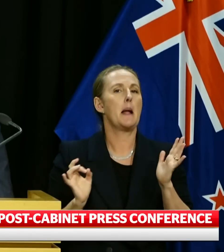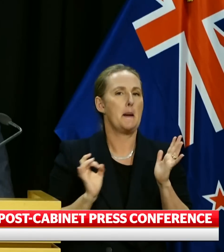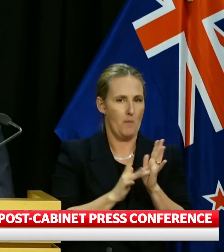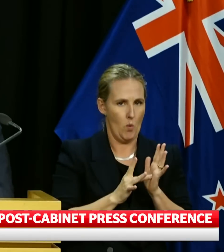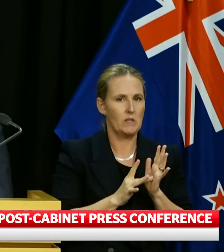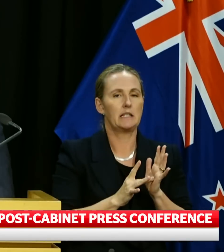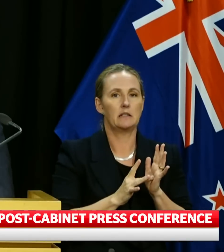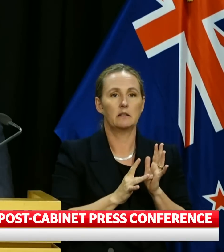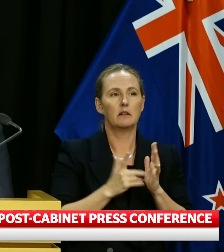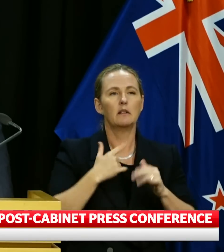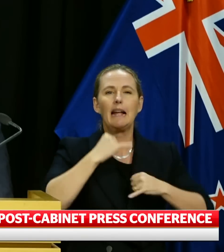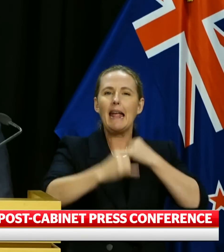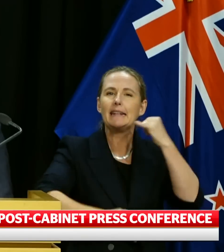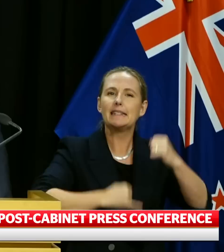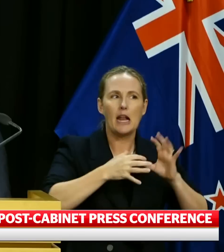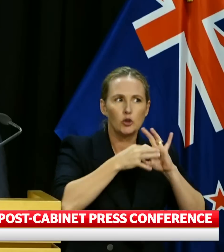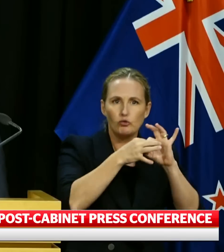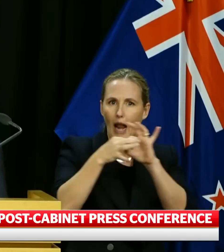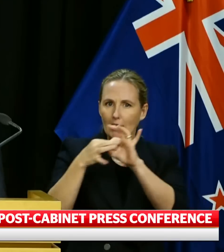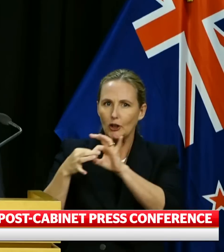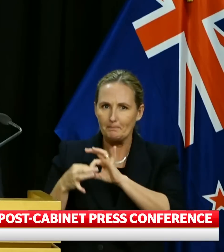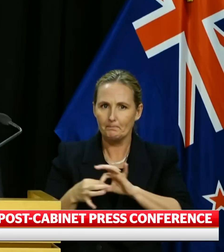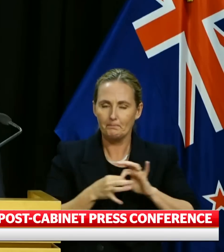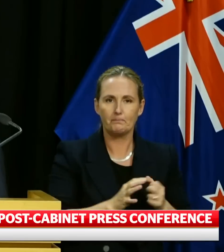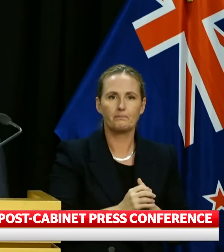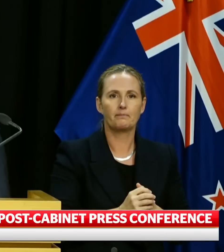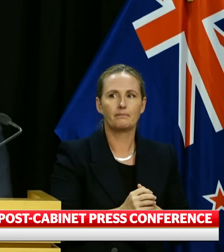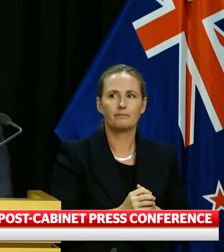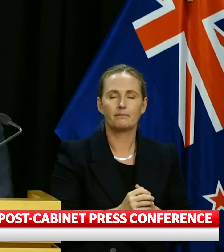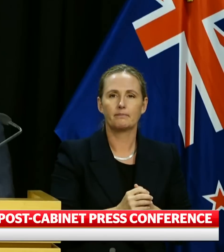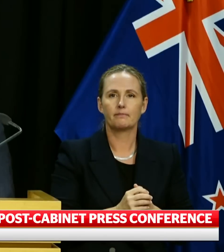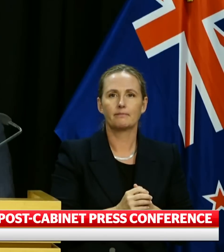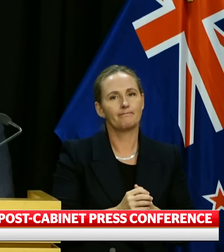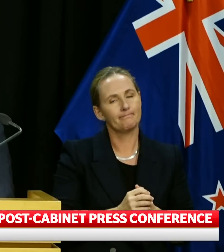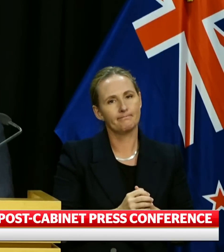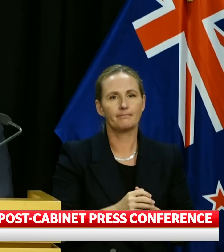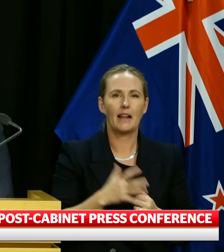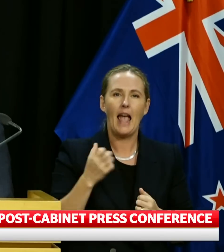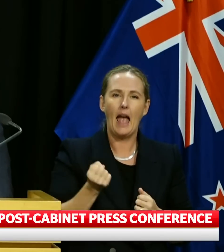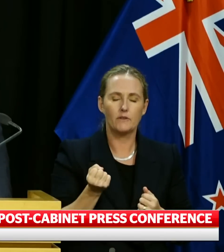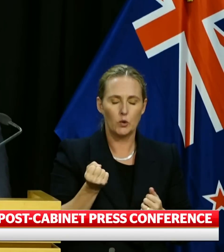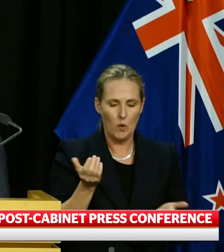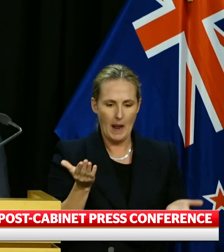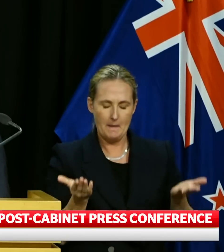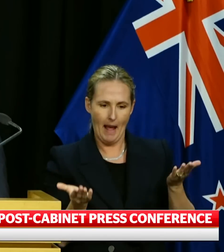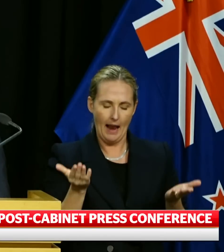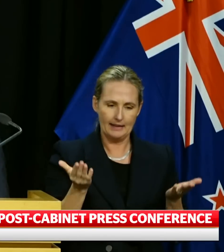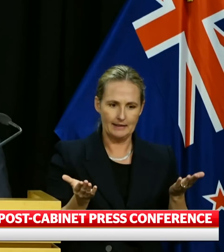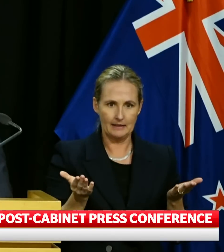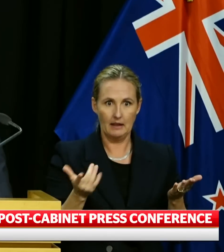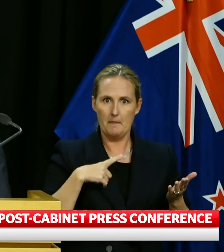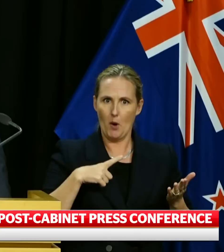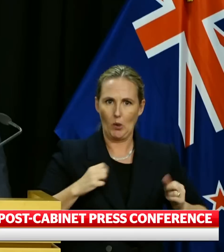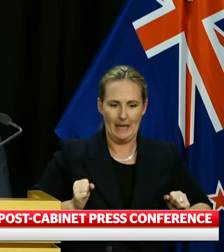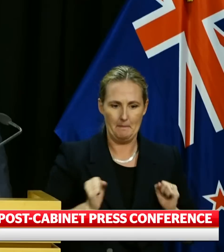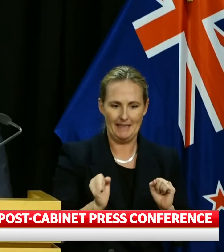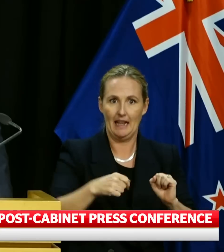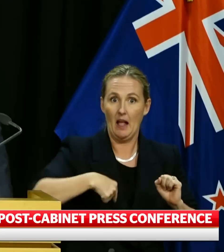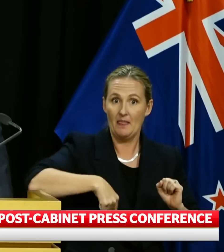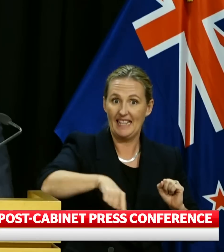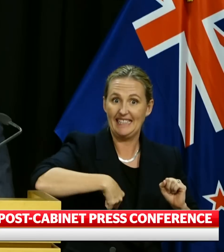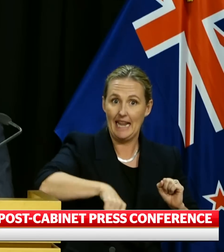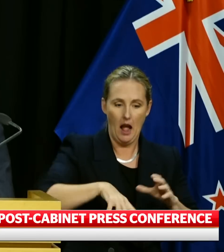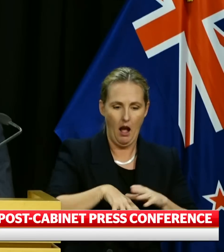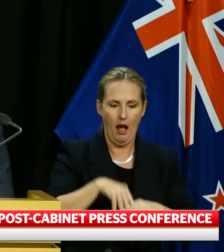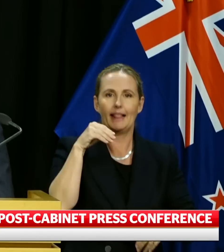international situations. There's always going to be a bit of a balancing act for a Prime Minister in an election year where there's a lot of pressure to be at home